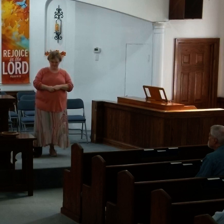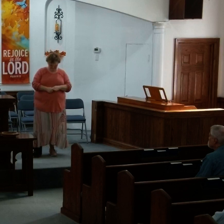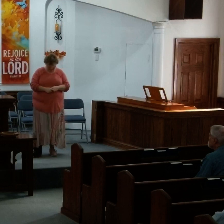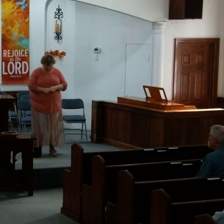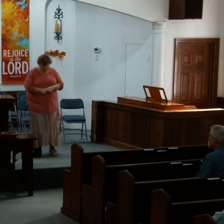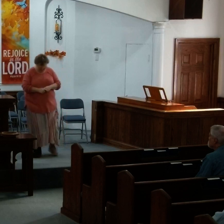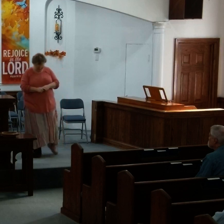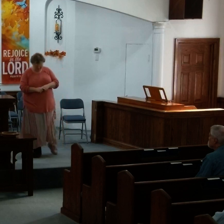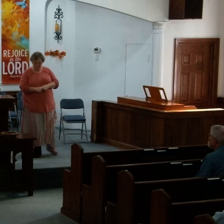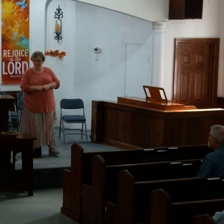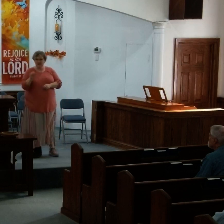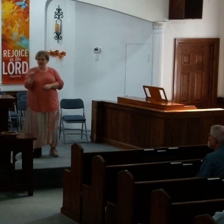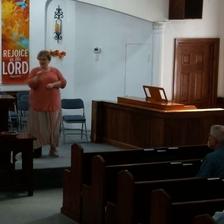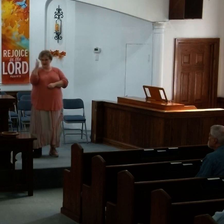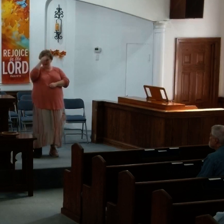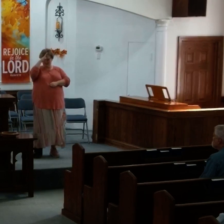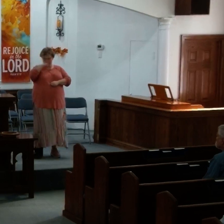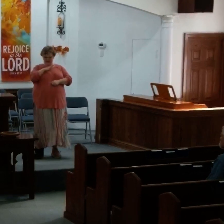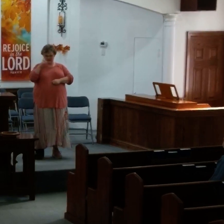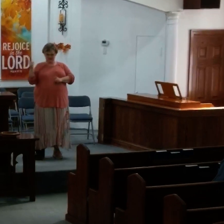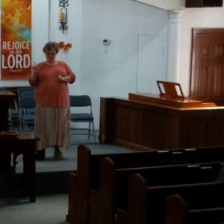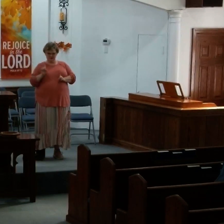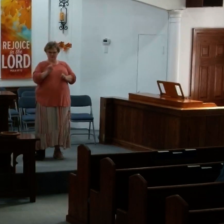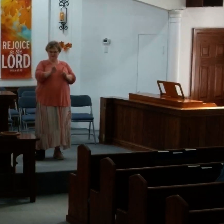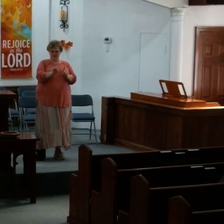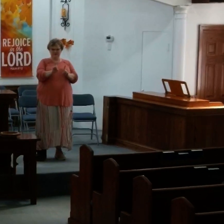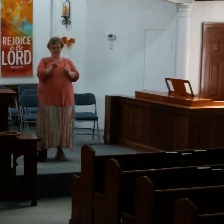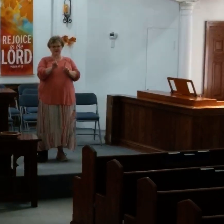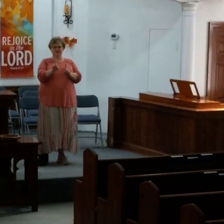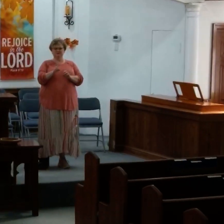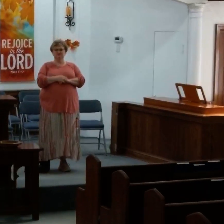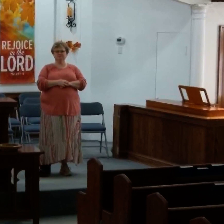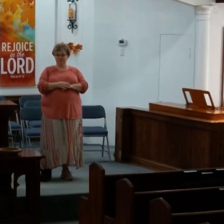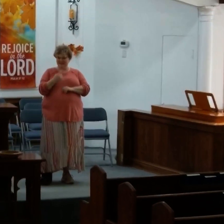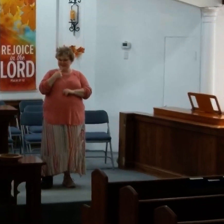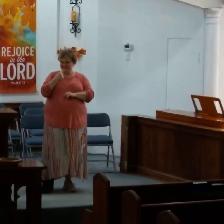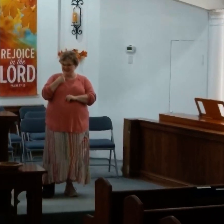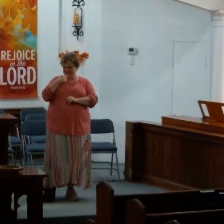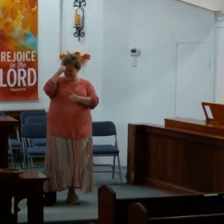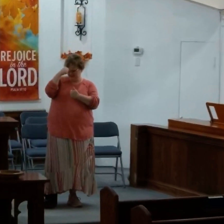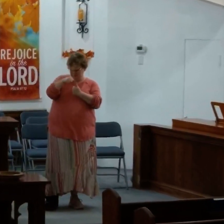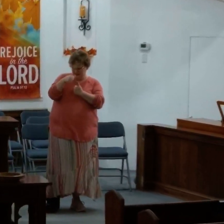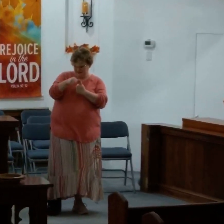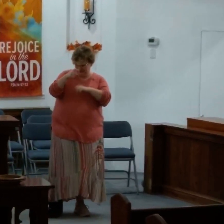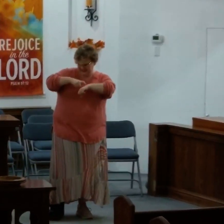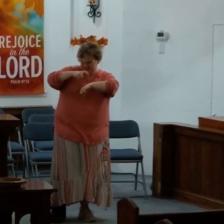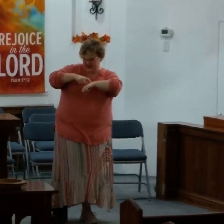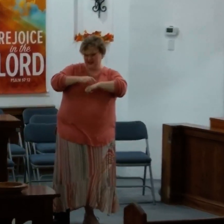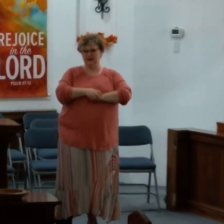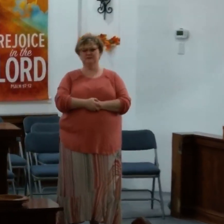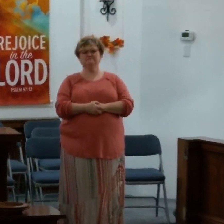Another man stood before you. said, remember